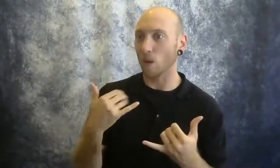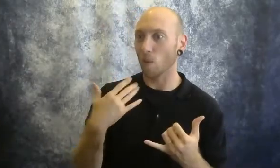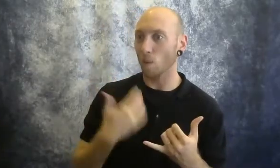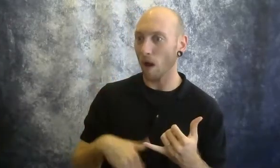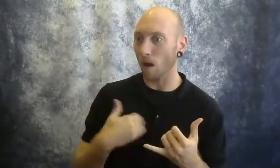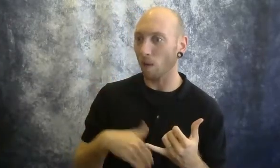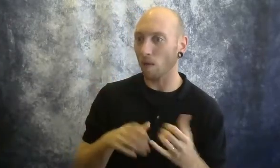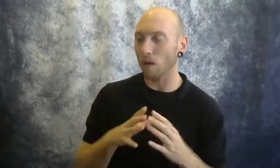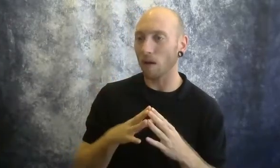you came.